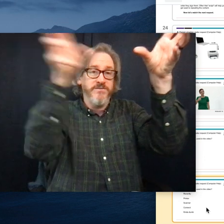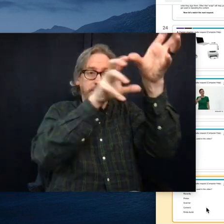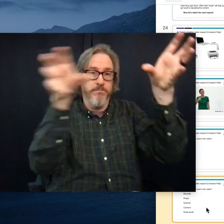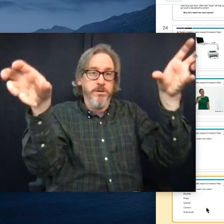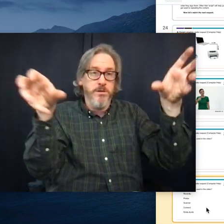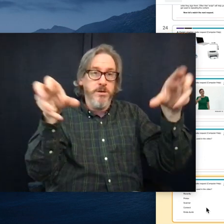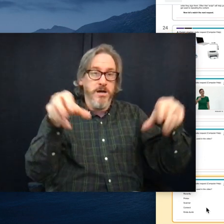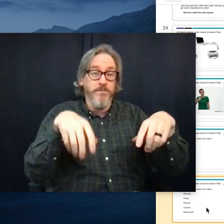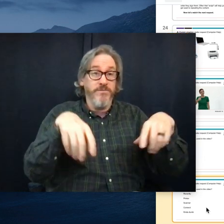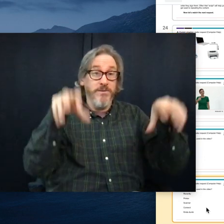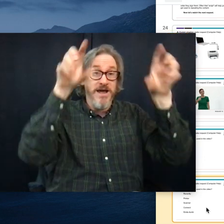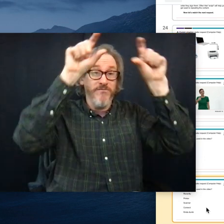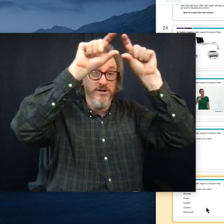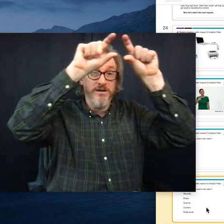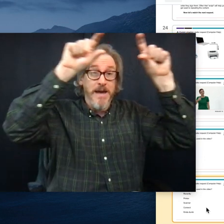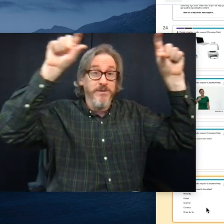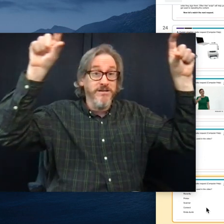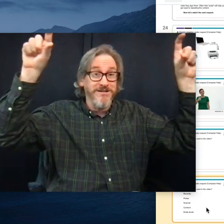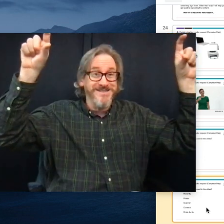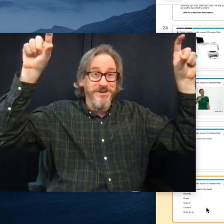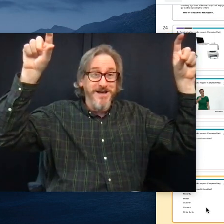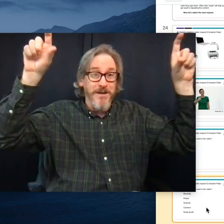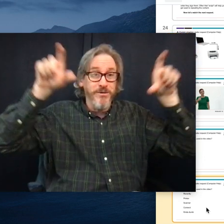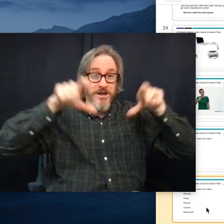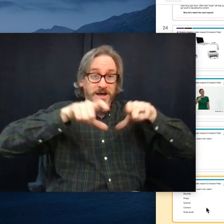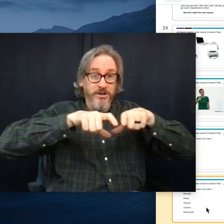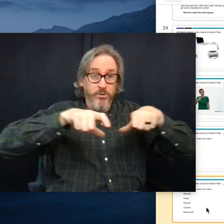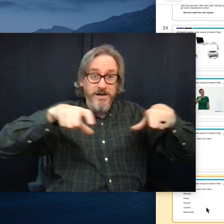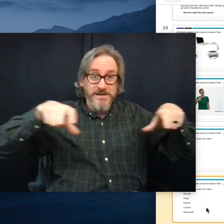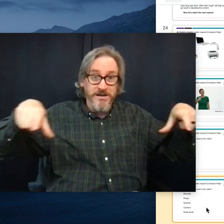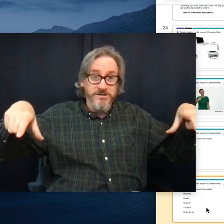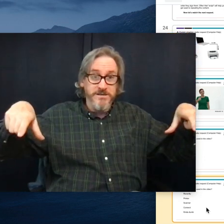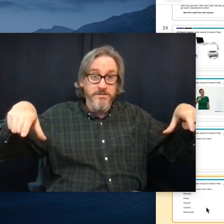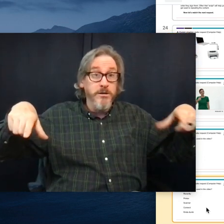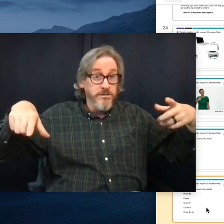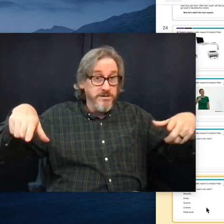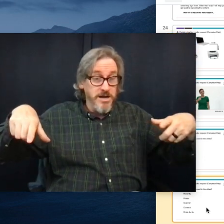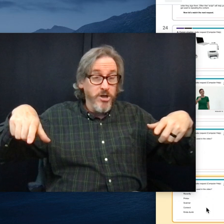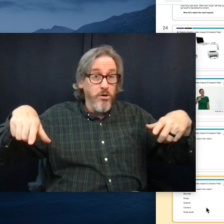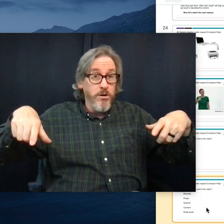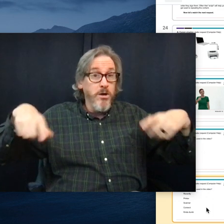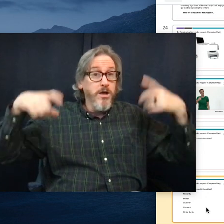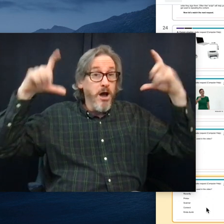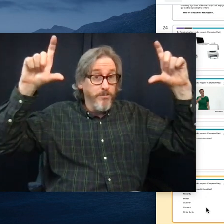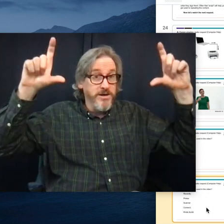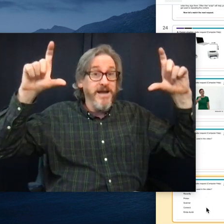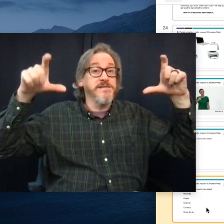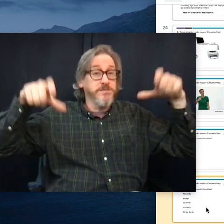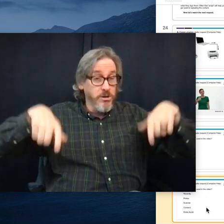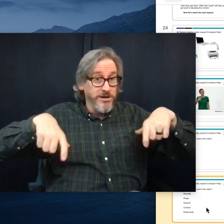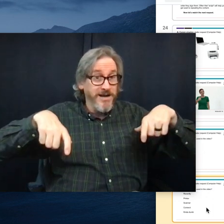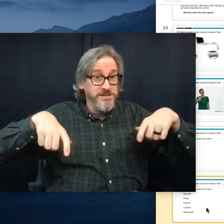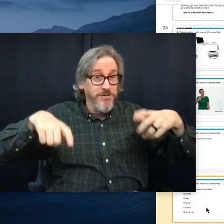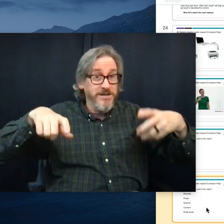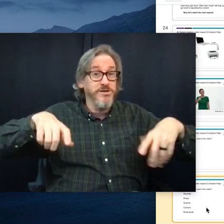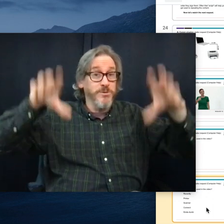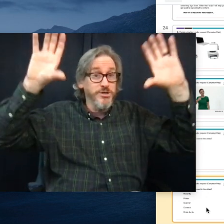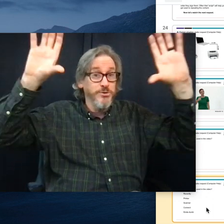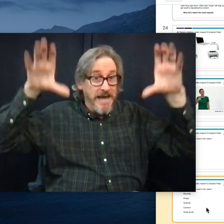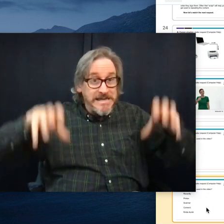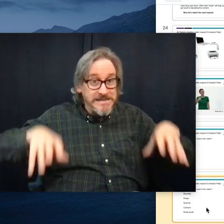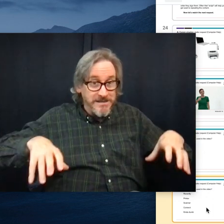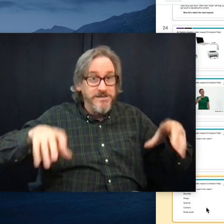bins of them. They would have the capital letters up on top and the lowercase letters down below, uppercase, lowercase, right?